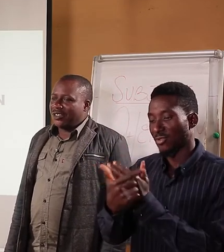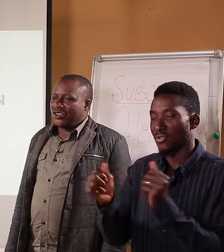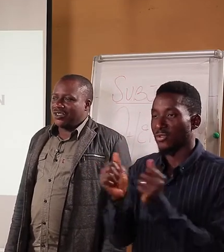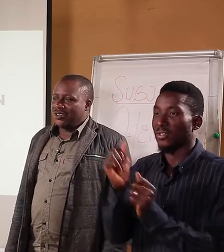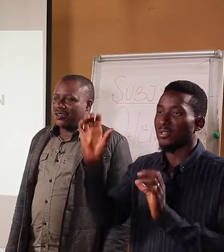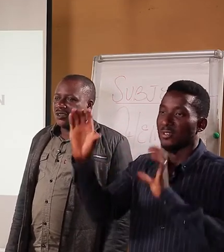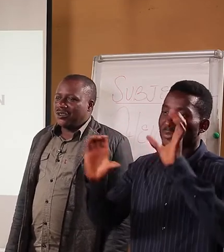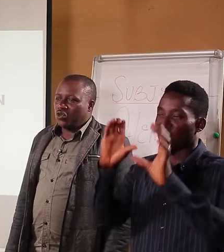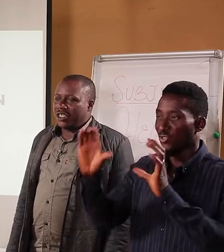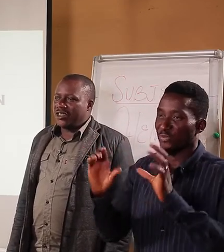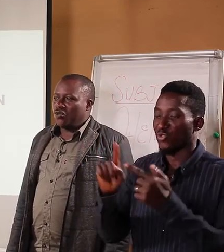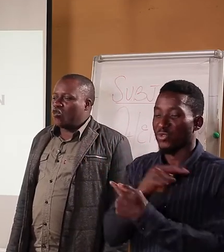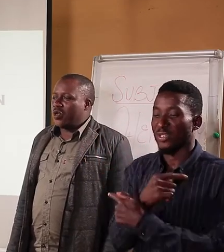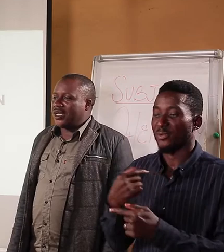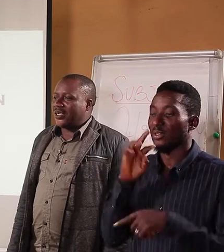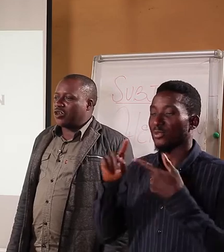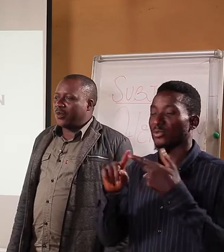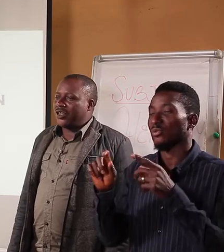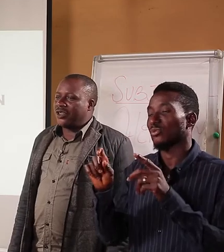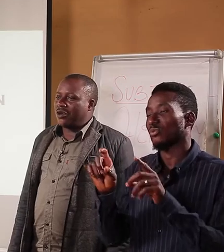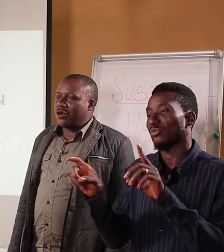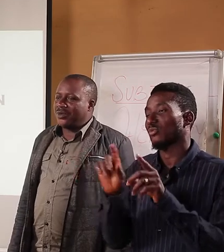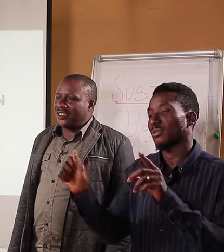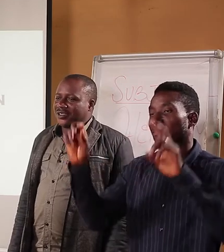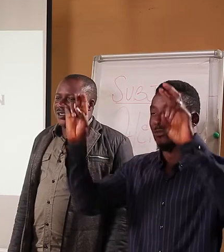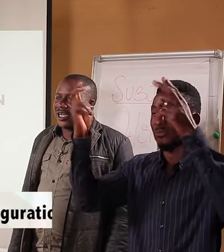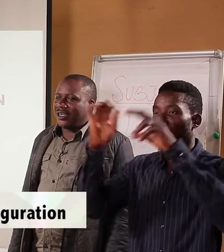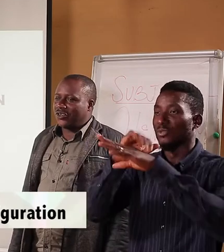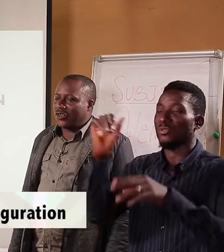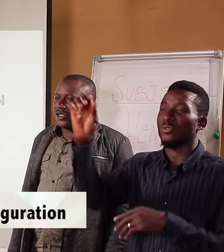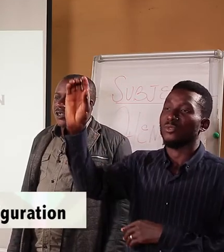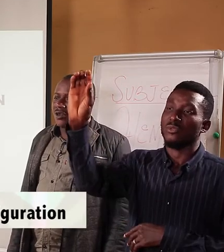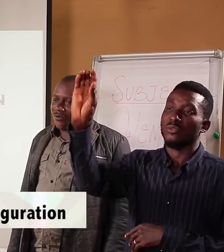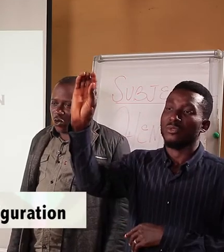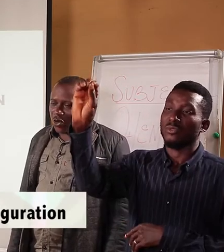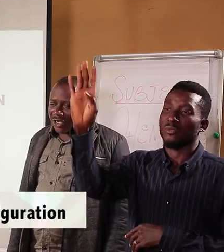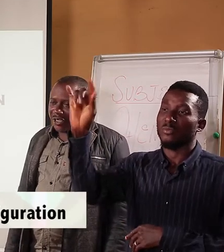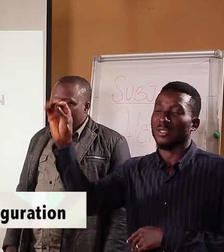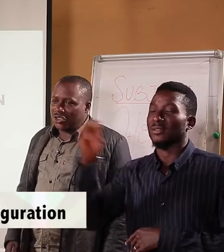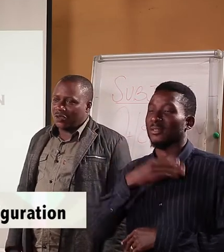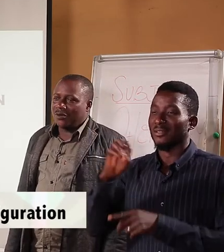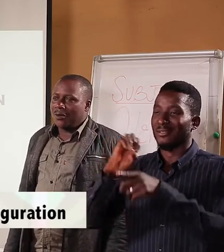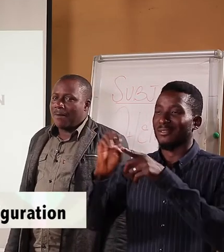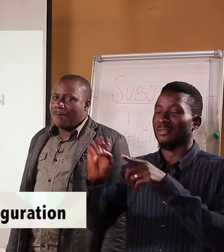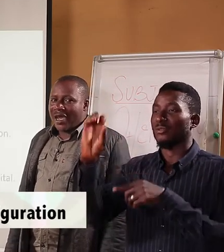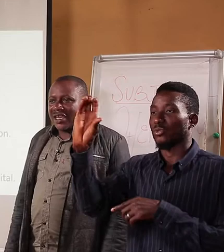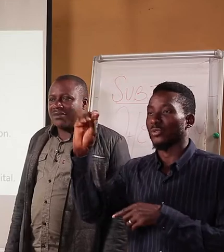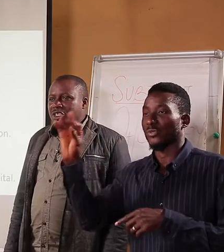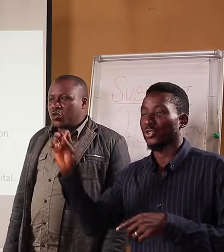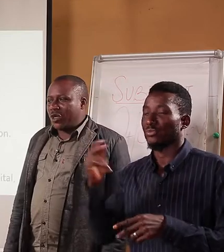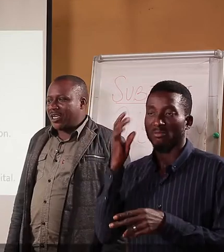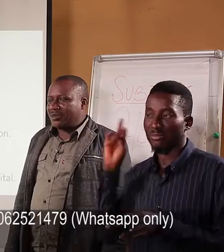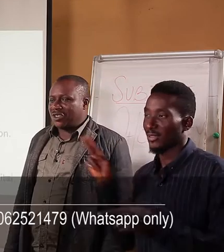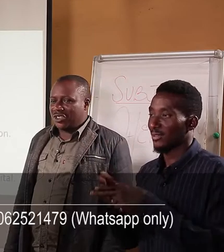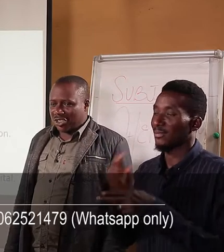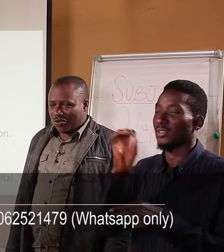with chemistry. Today, we'll be looking at the topic orbitals and electronic configuration. My name